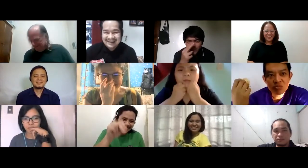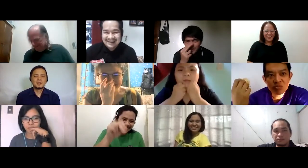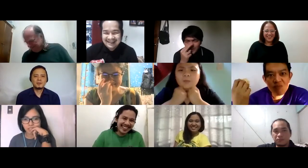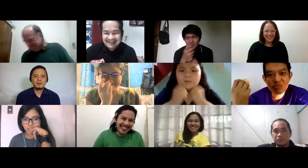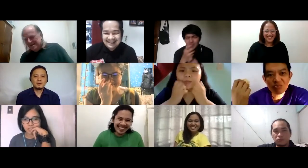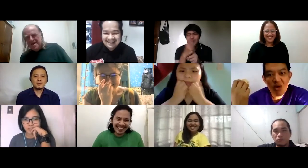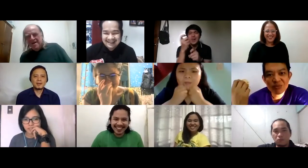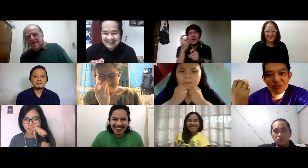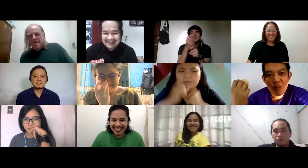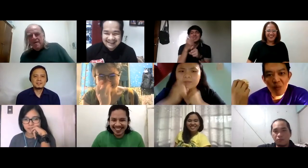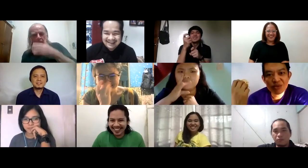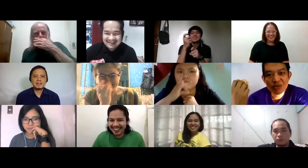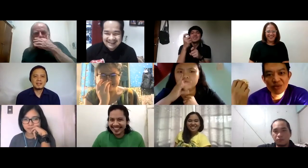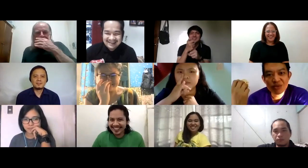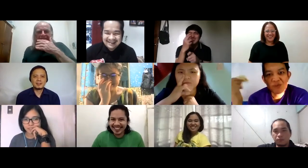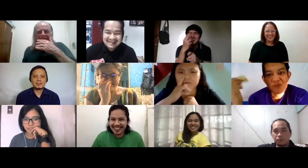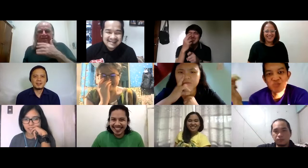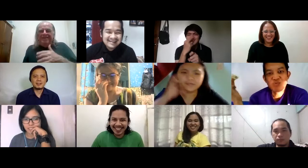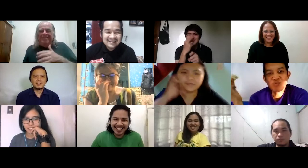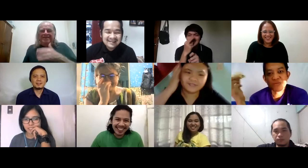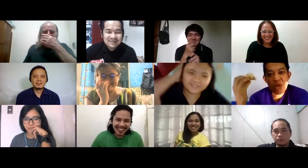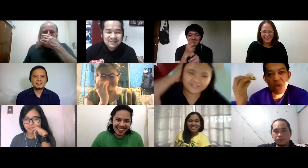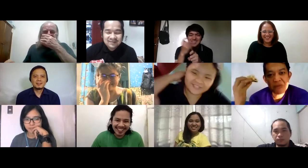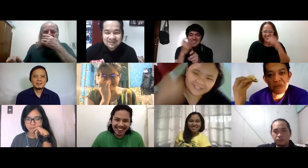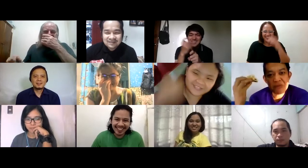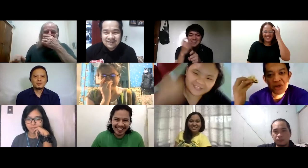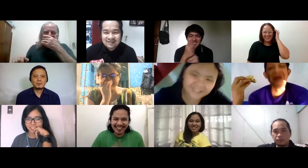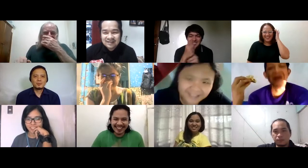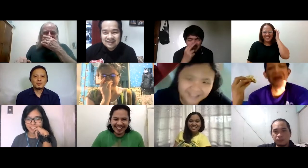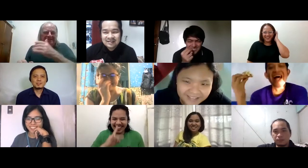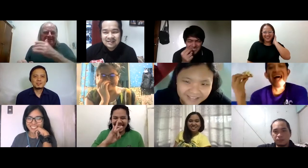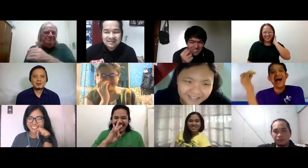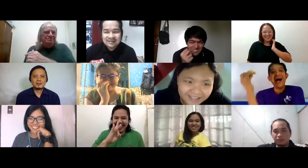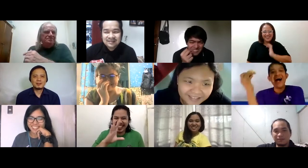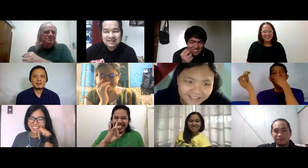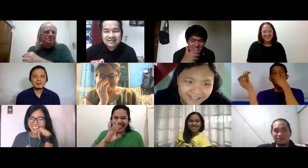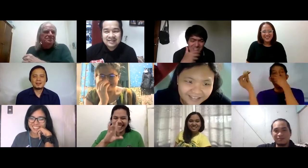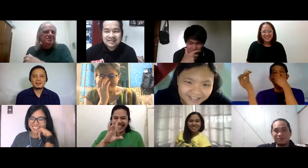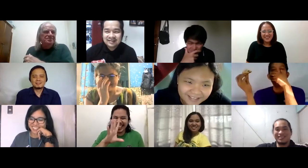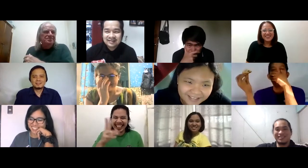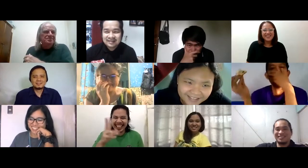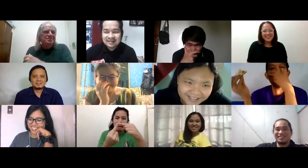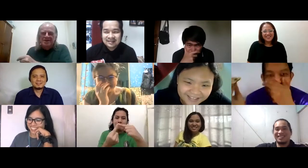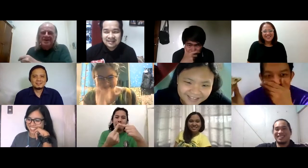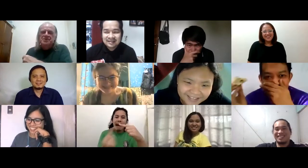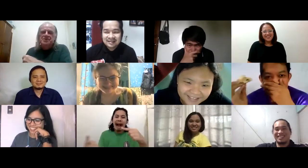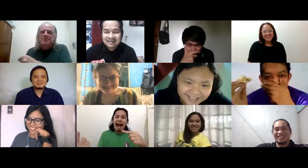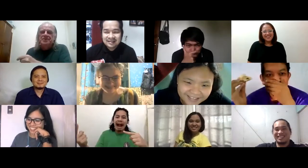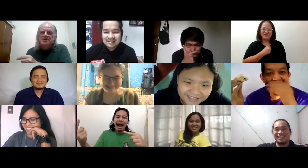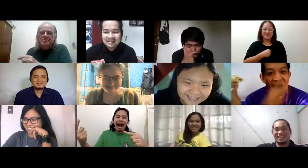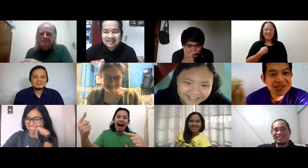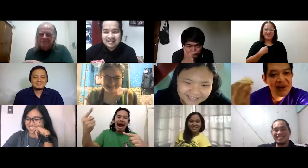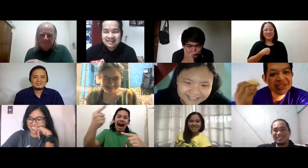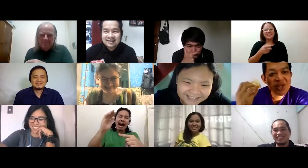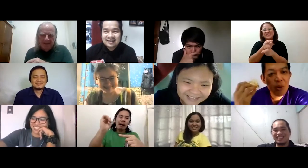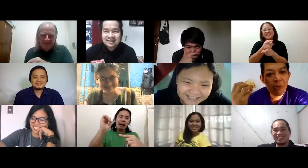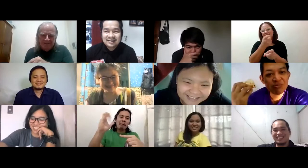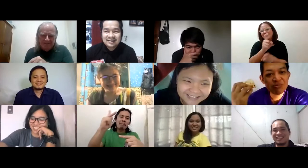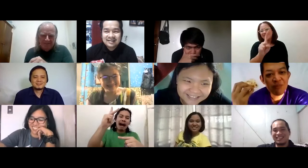No, we have to save it. We worked so hard on it. I'm sorry, just have to tease you.